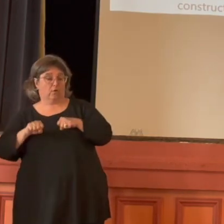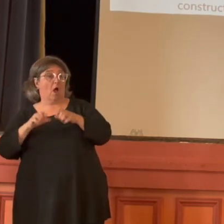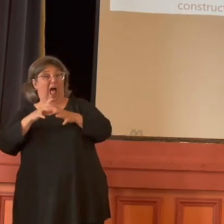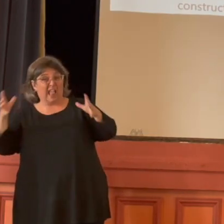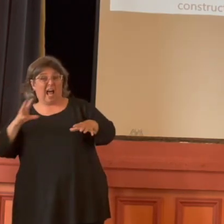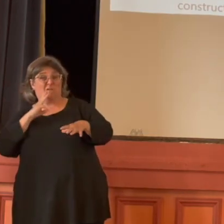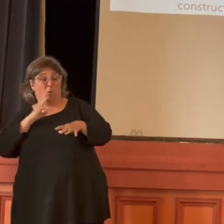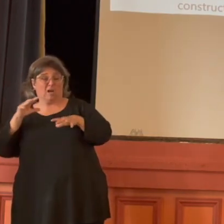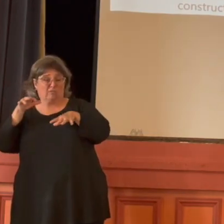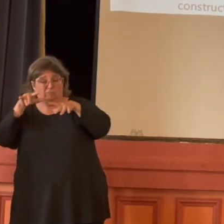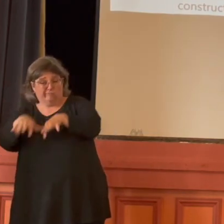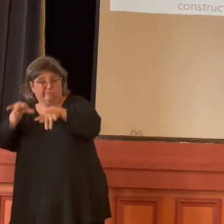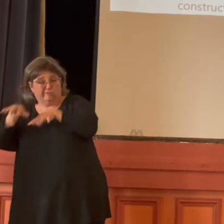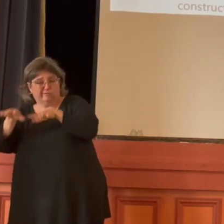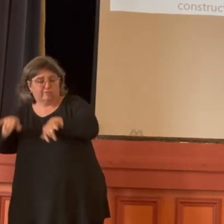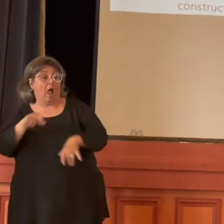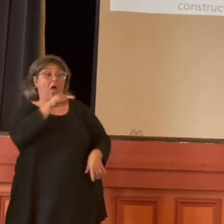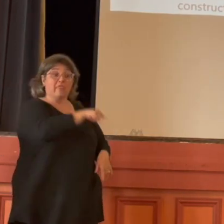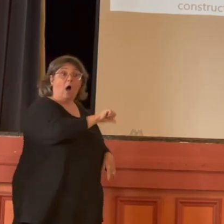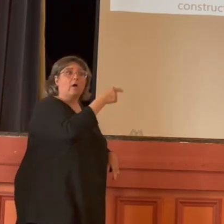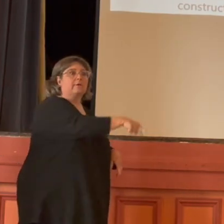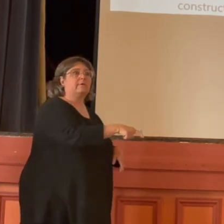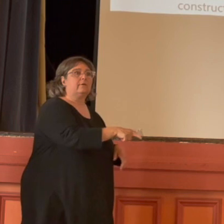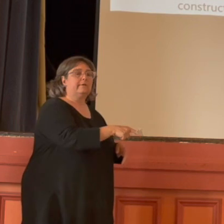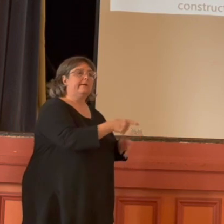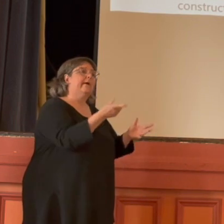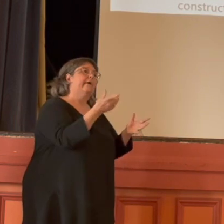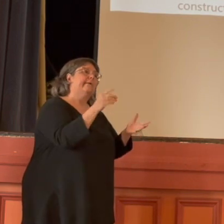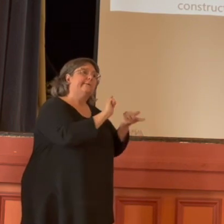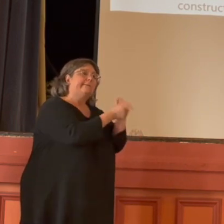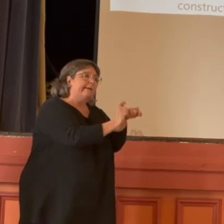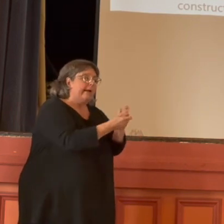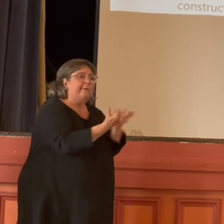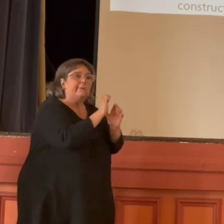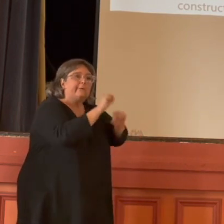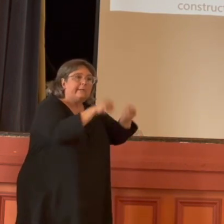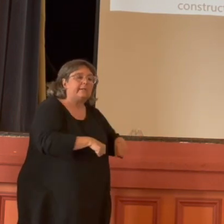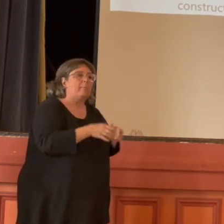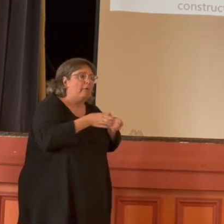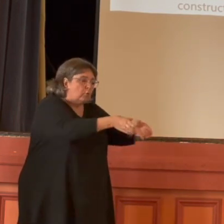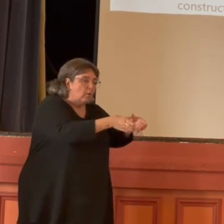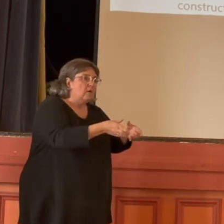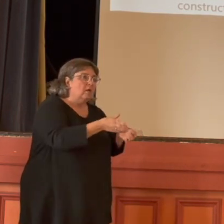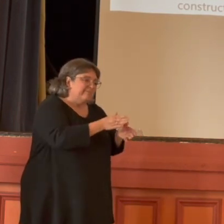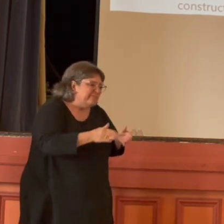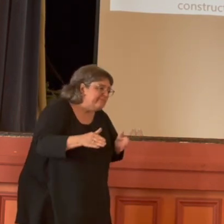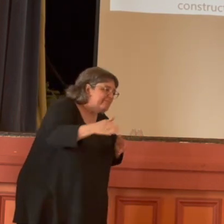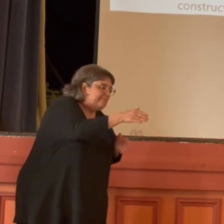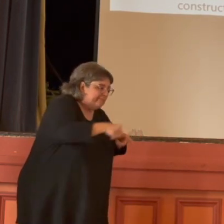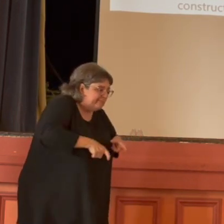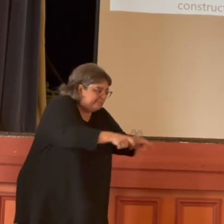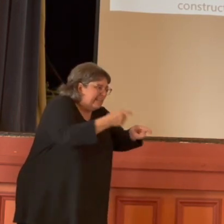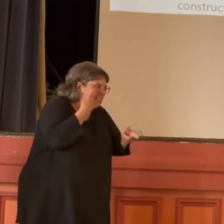much flow as was coming there, and the eastern half had to be rerouted through a new system of sewers to get around the trench that